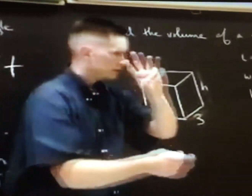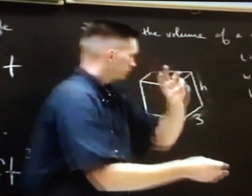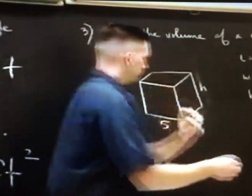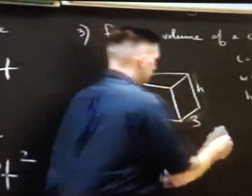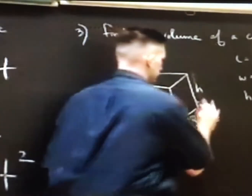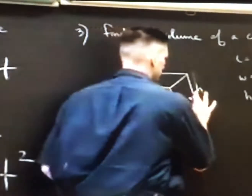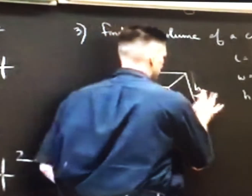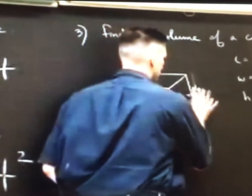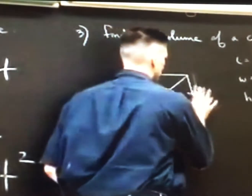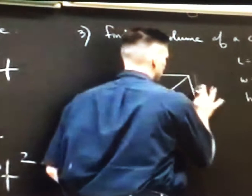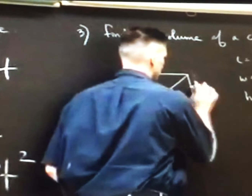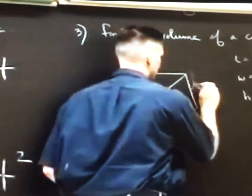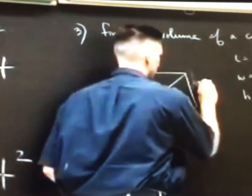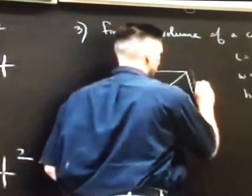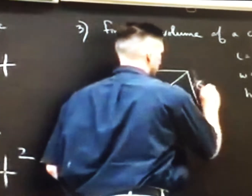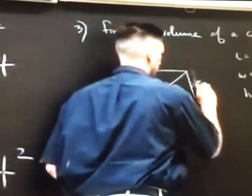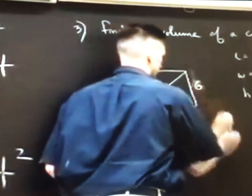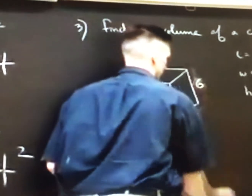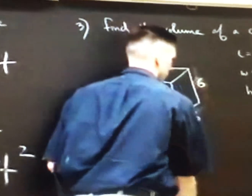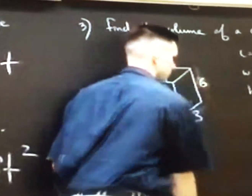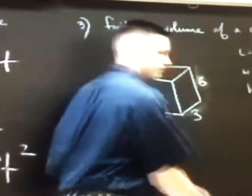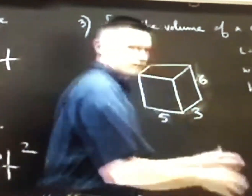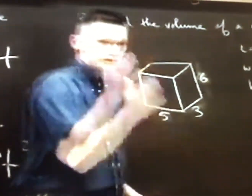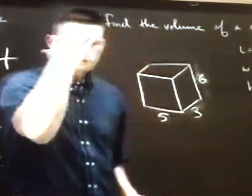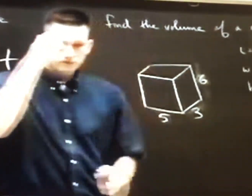And switching the X out, the H out, for a 6.